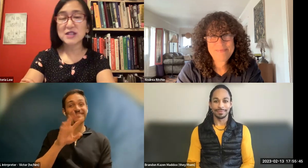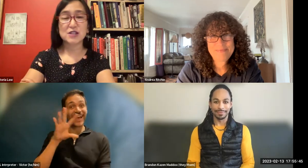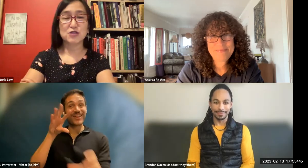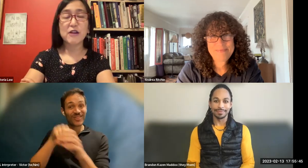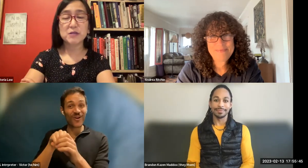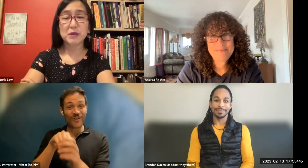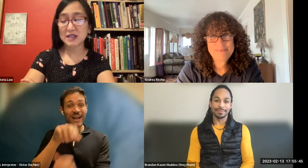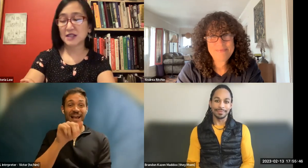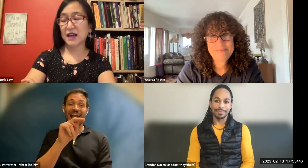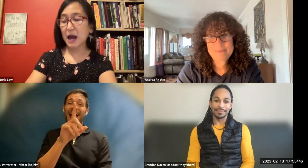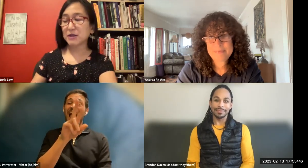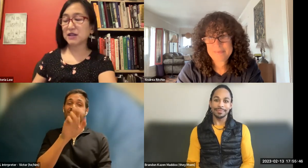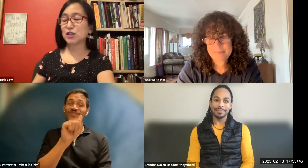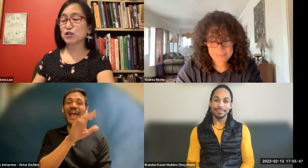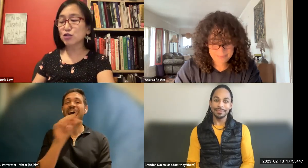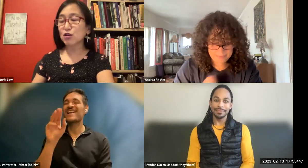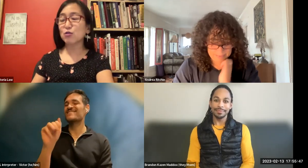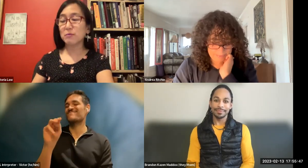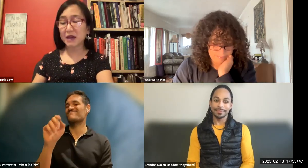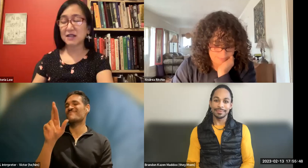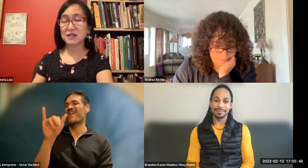So we see soft policing happening in